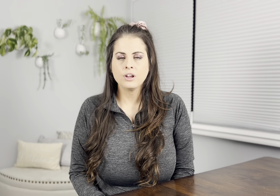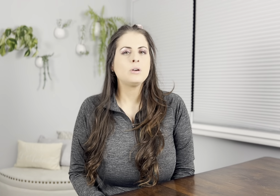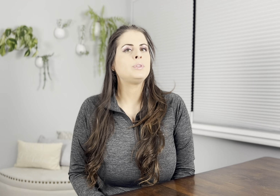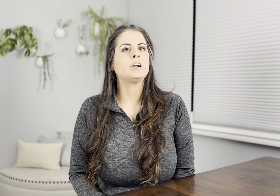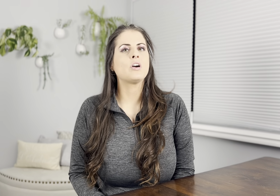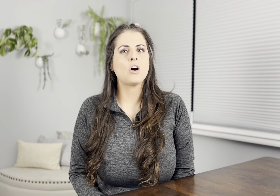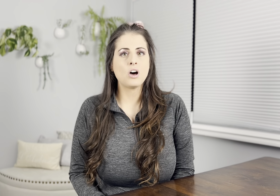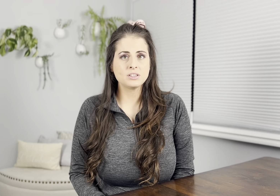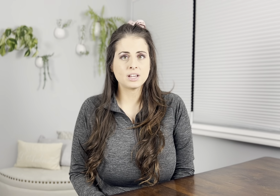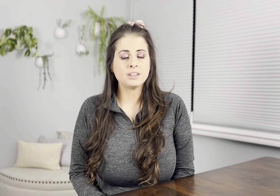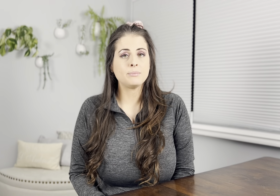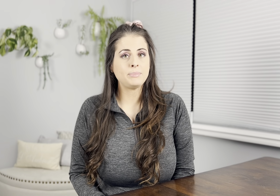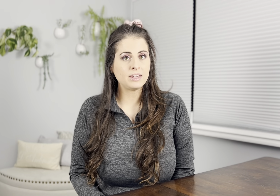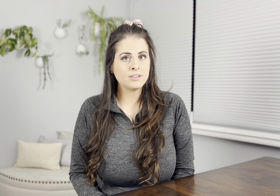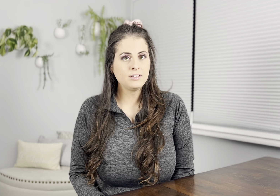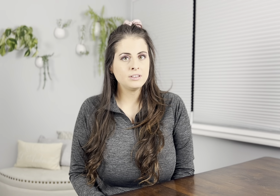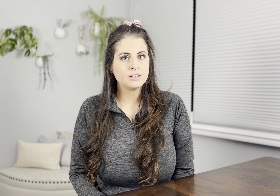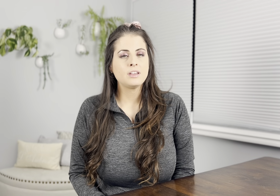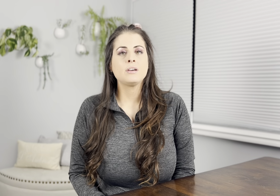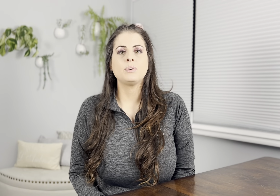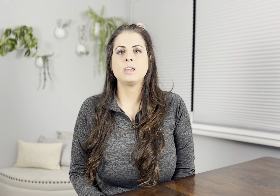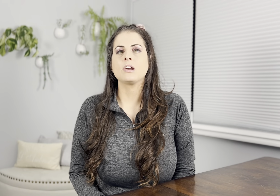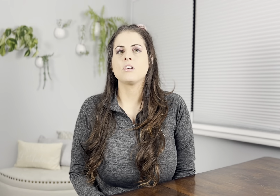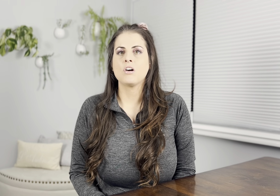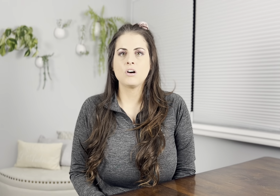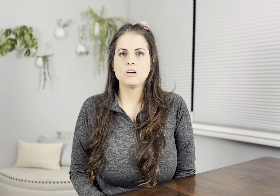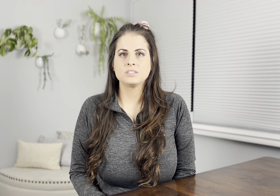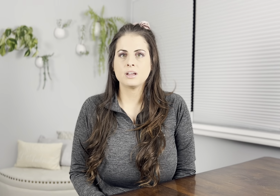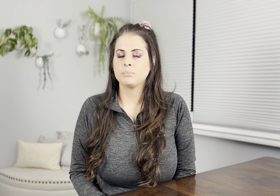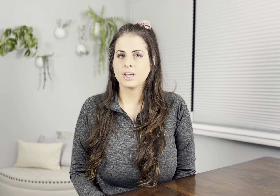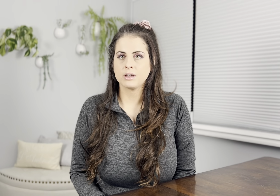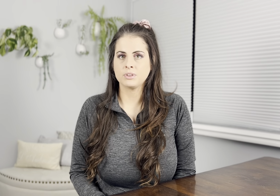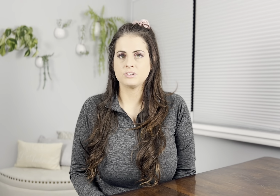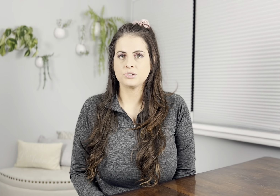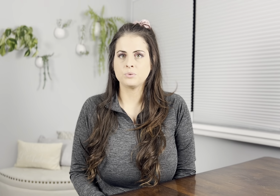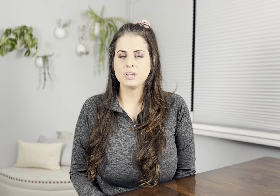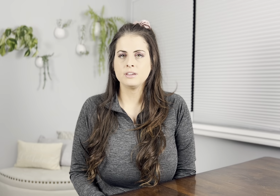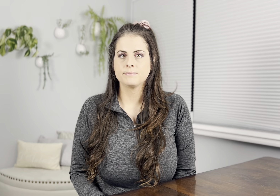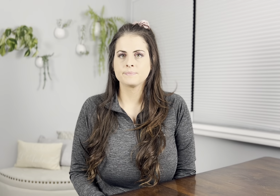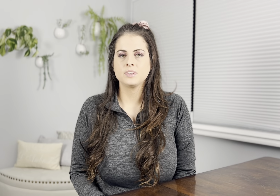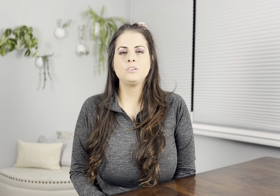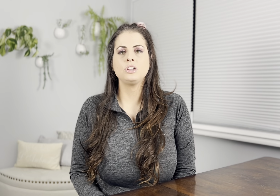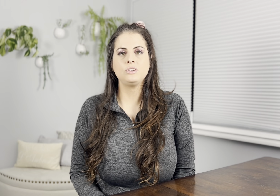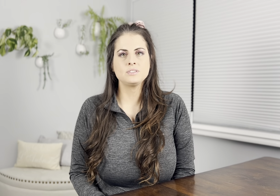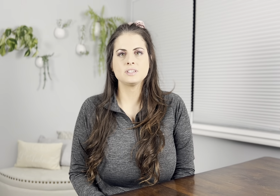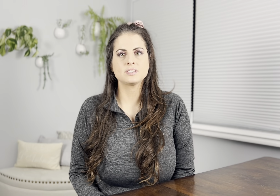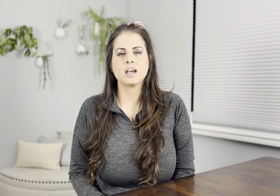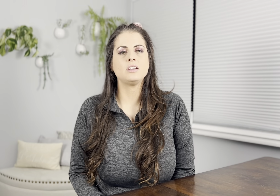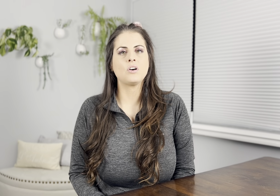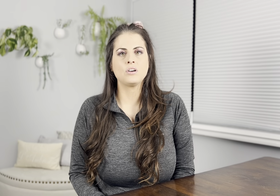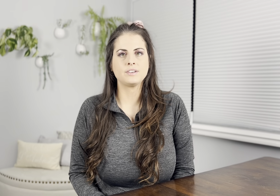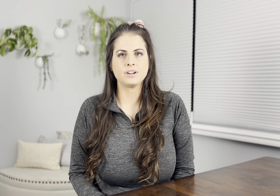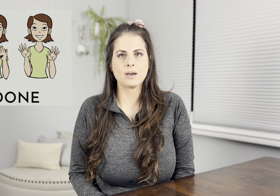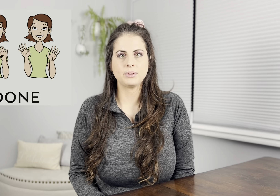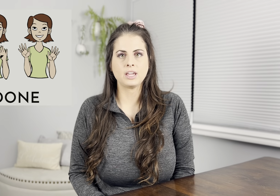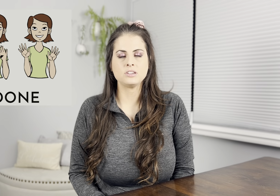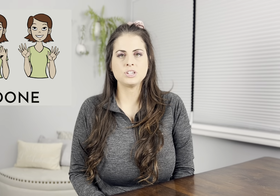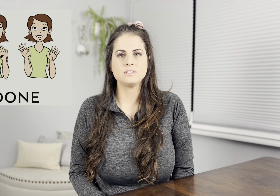when they are all done their meal, when they are all done playing with a toy. You can use this sign in all different applications.